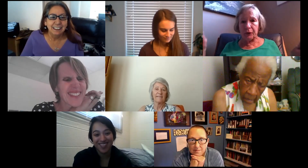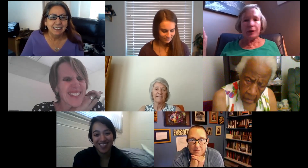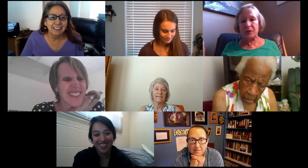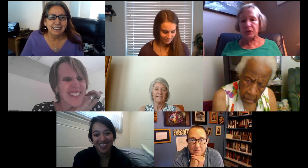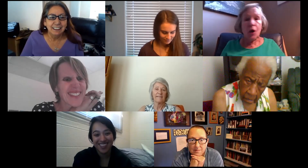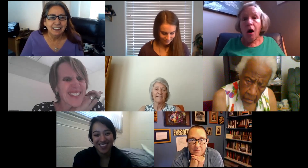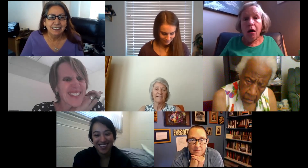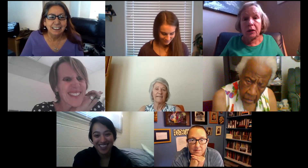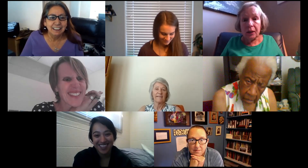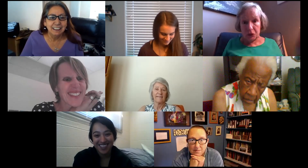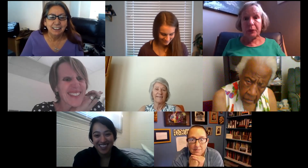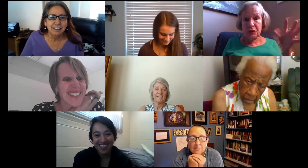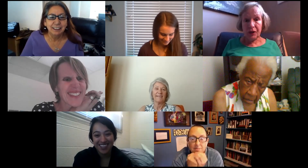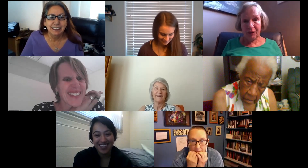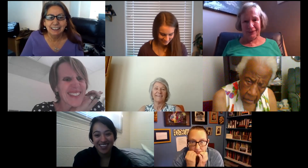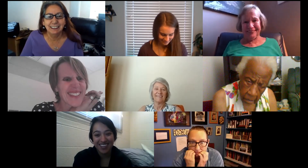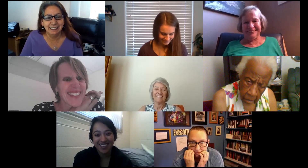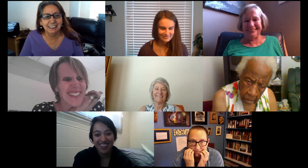and talk to each other.